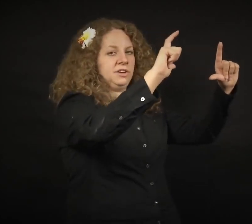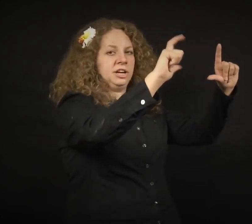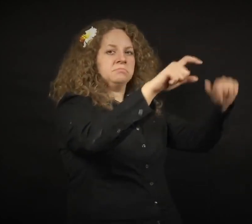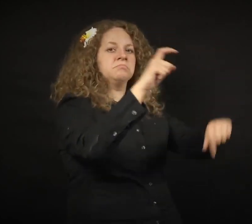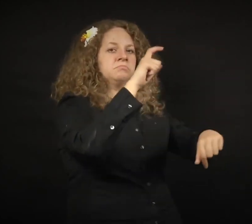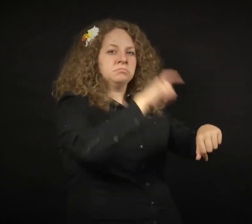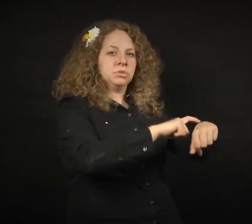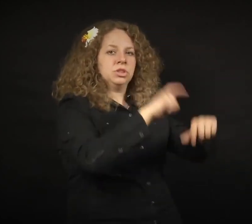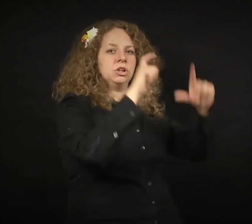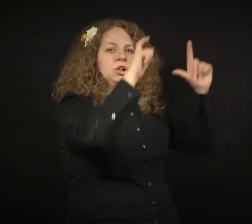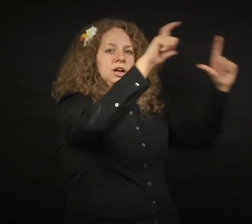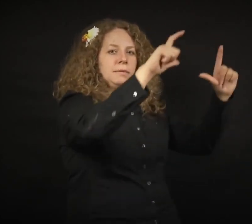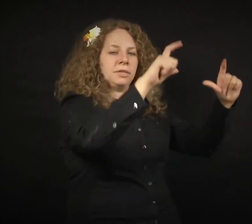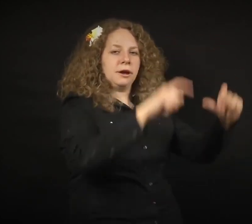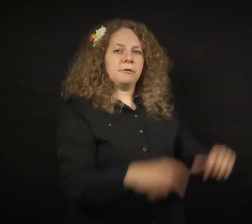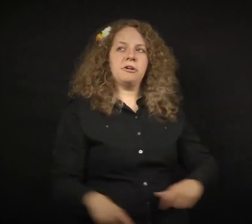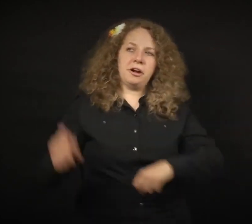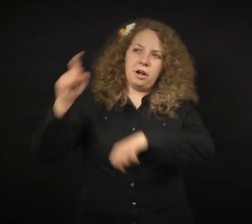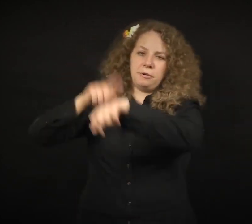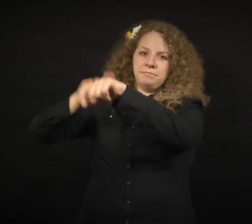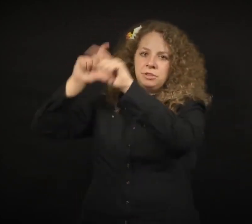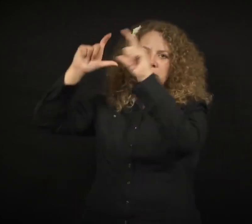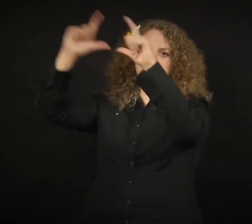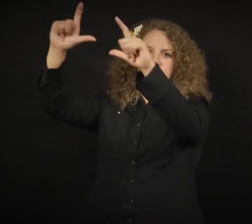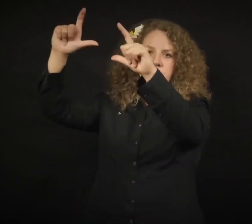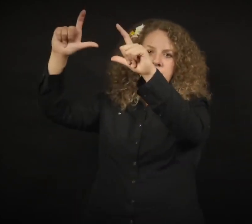classifier. The clock up there, or oh, clock's right there.